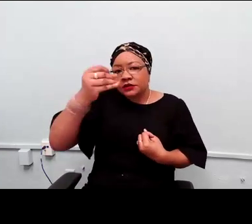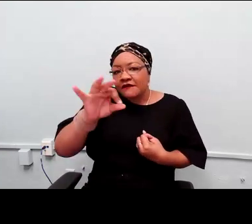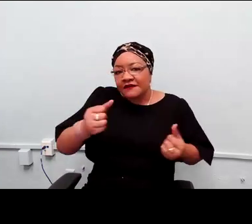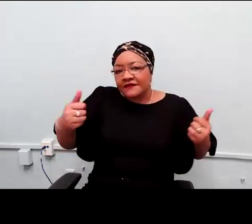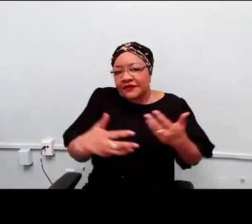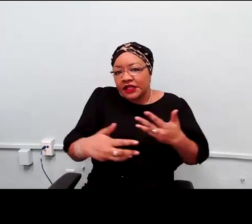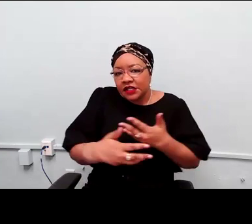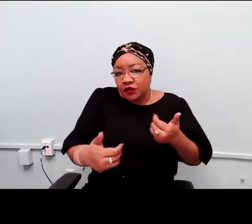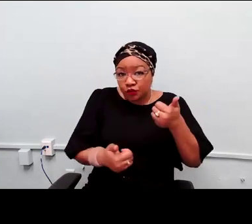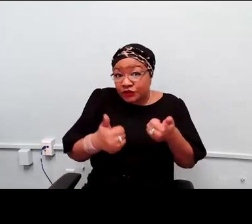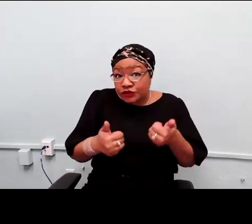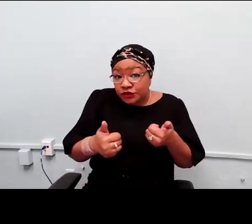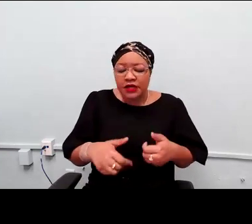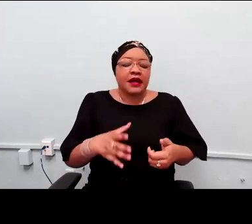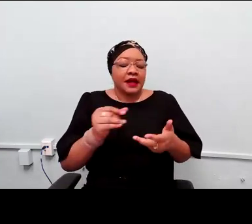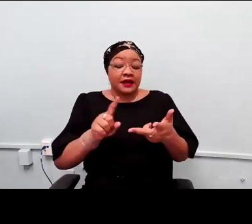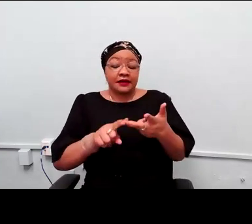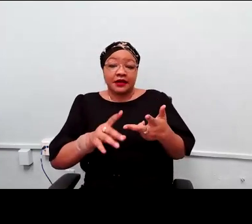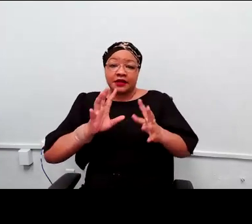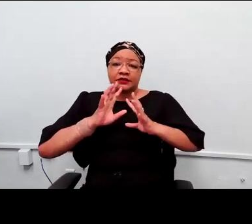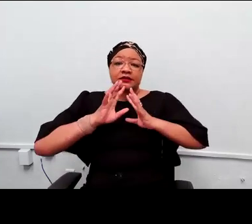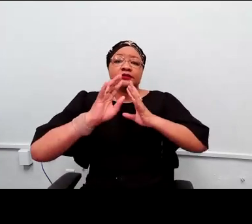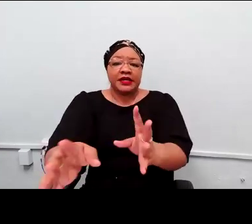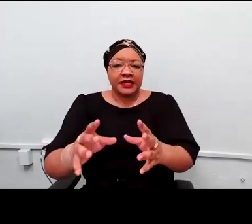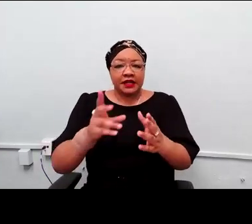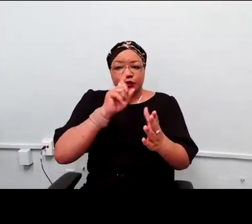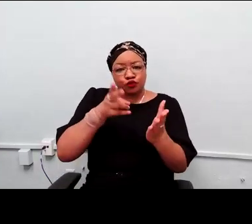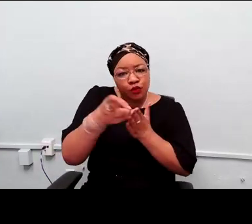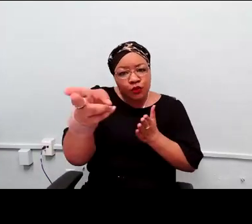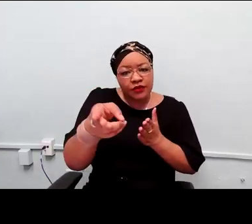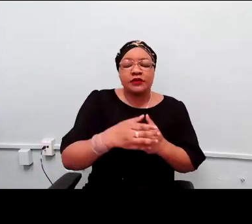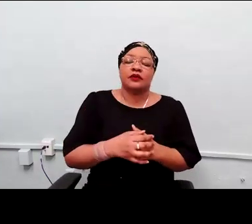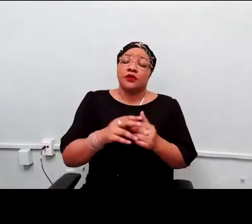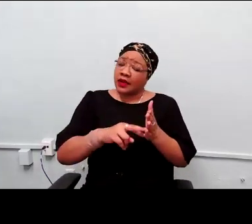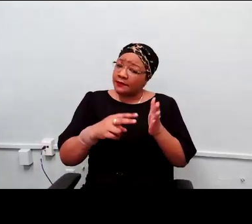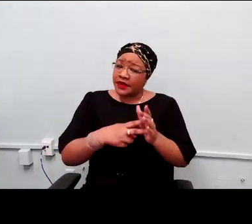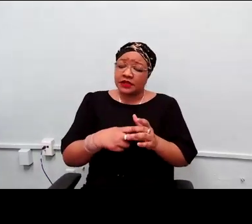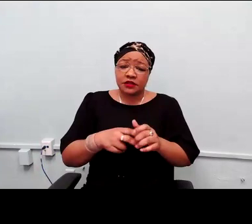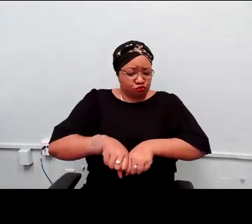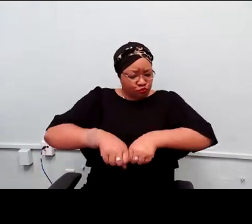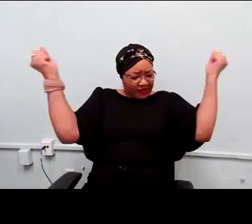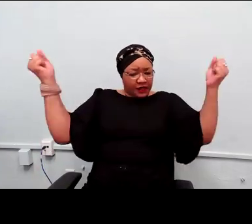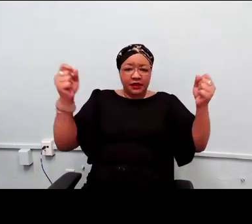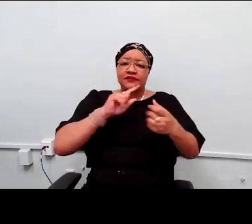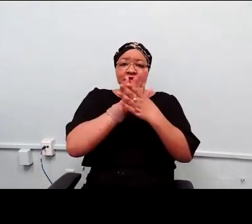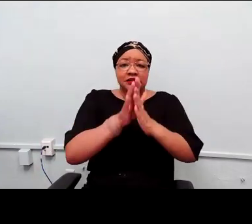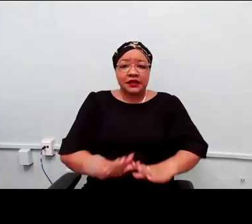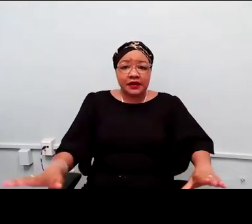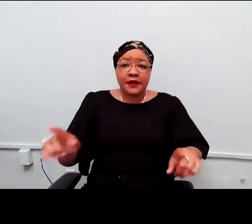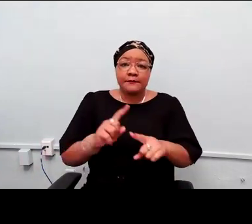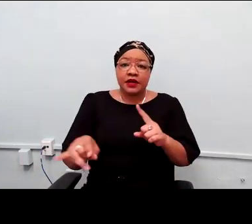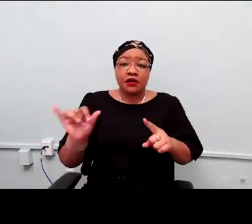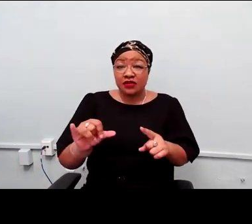right? So, which involves like definitely breaking silence, but also countering the lies that have been told about